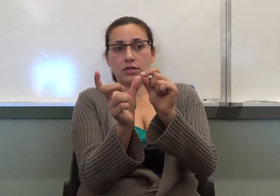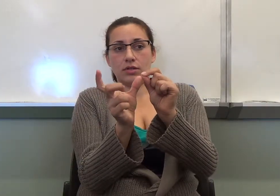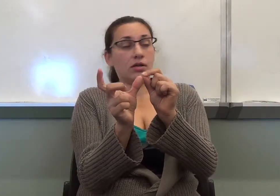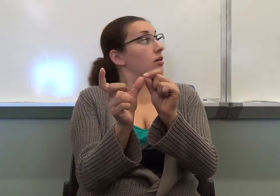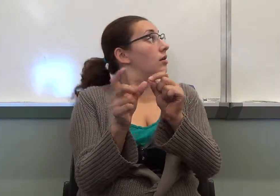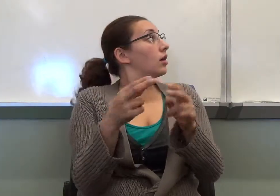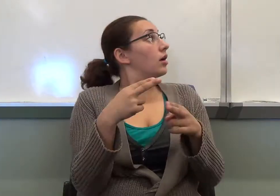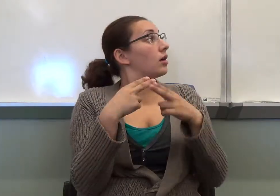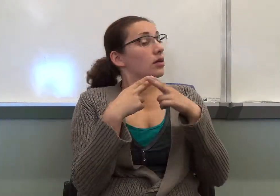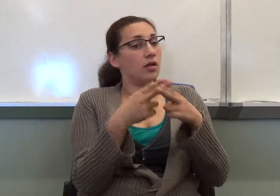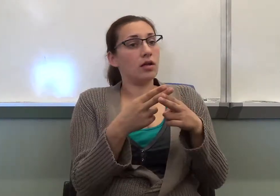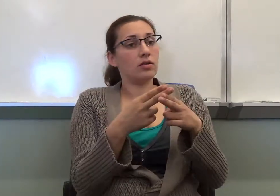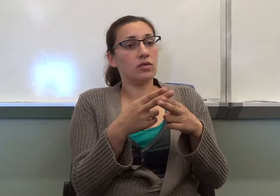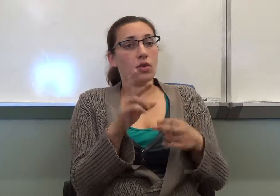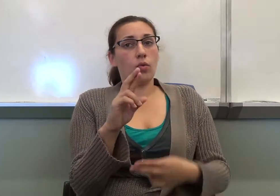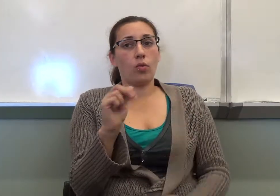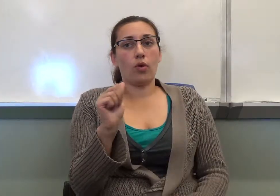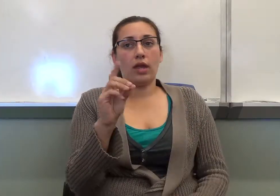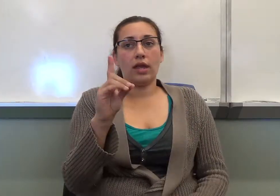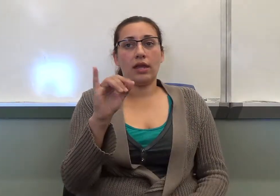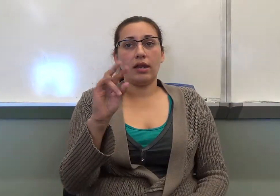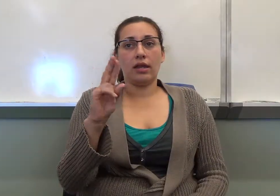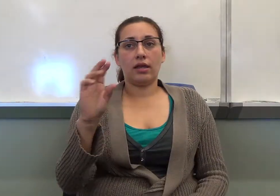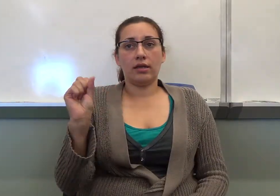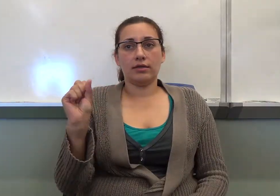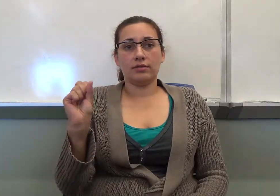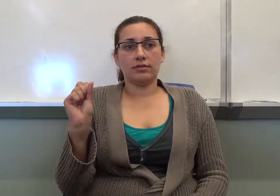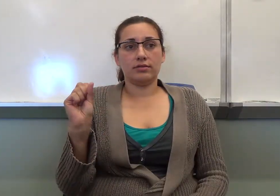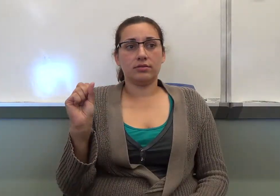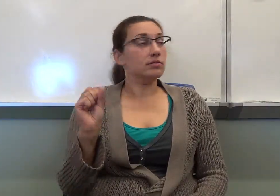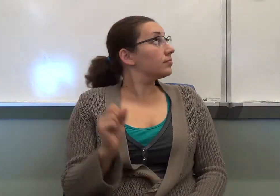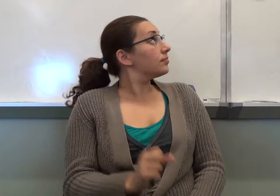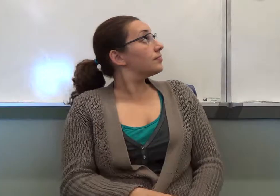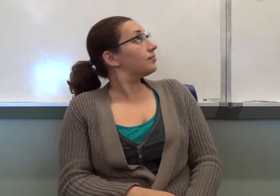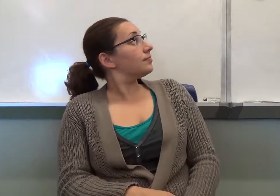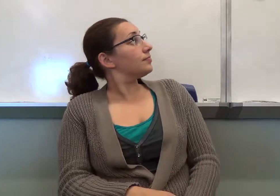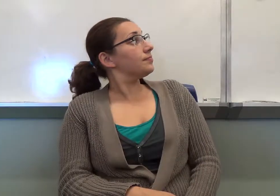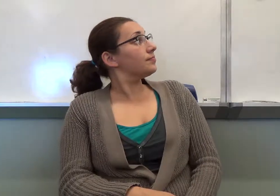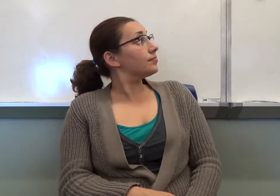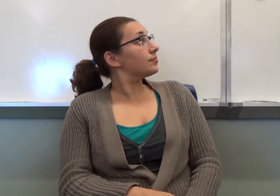So you can draw a ray that comes out from that center and goes over to the circle.